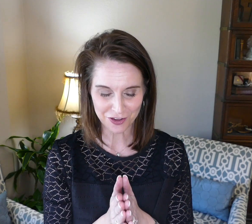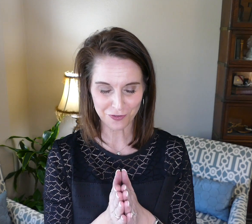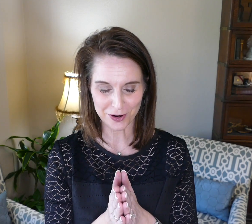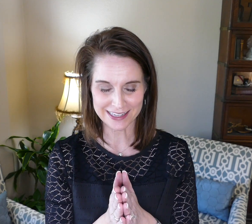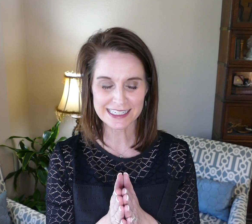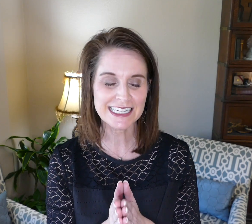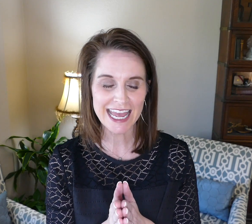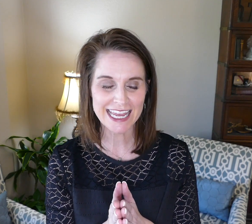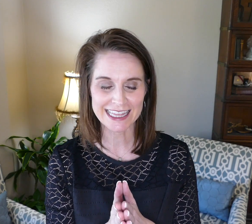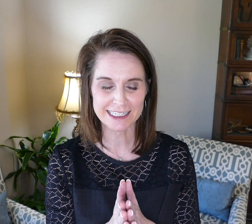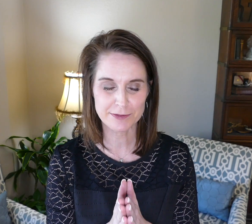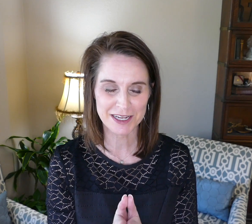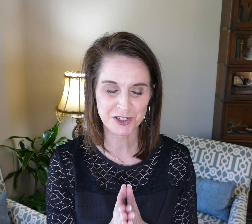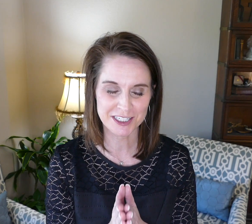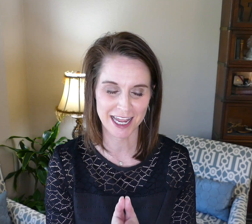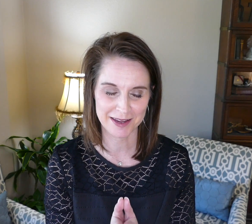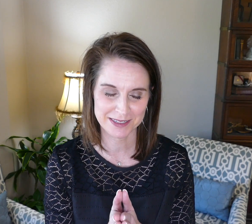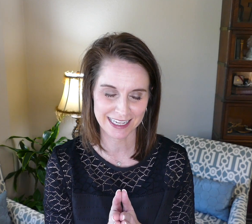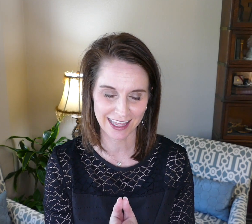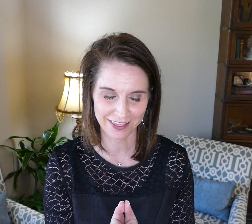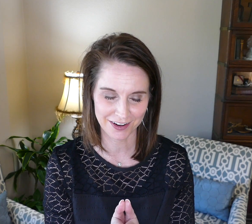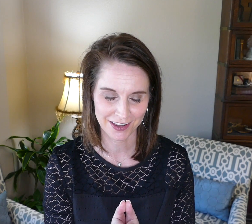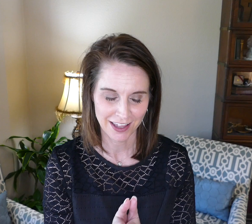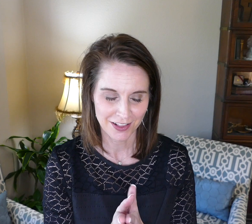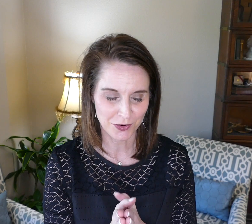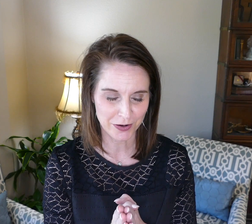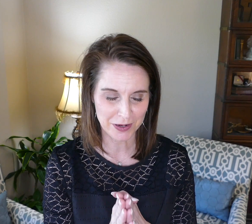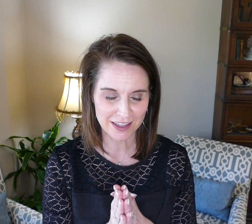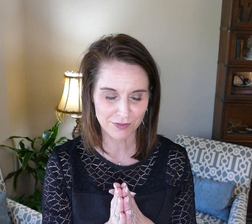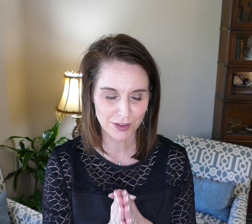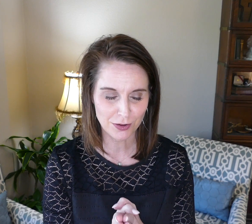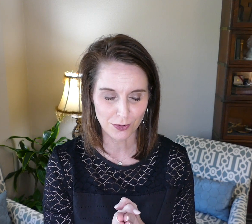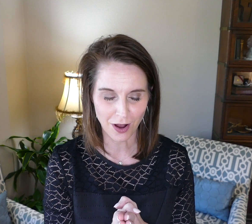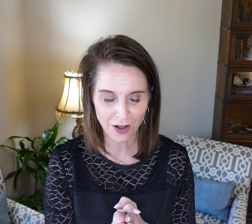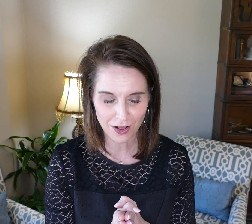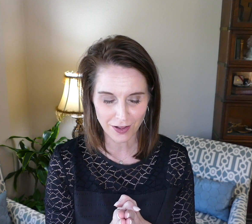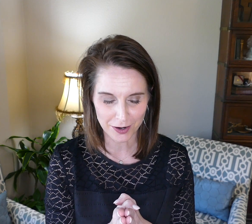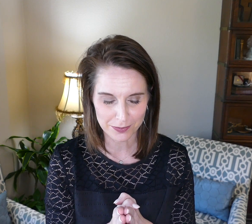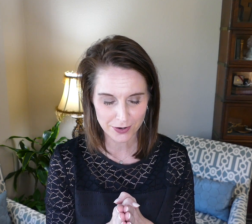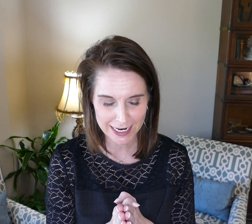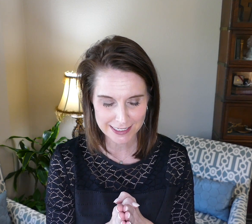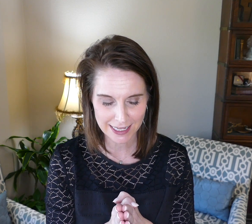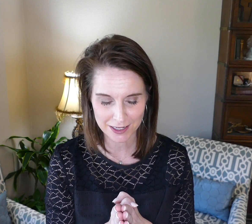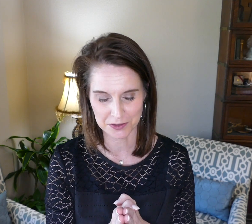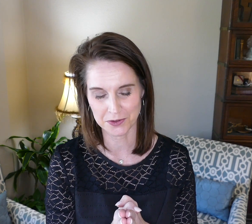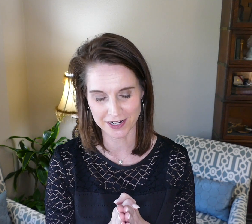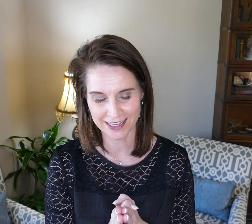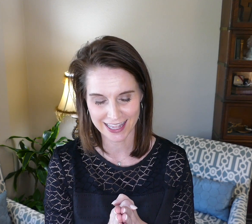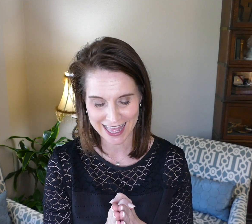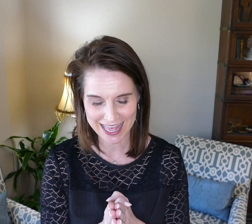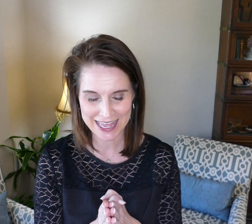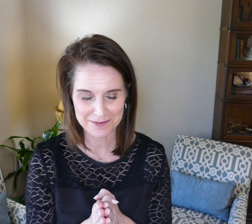For this day and this special time together. Lord, we give you all our praise and glory.